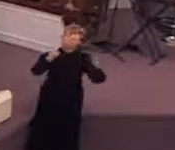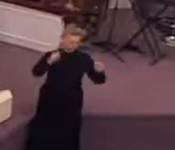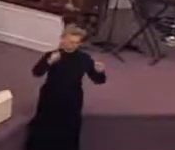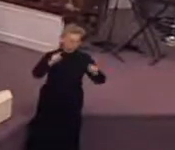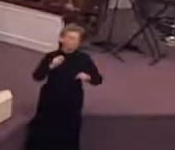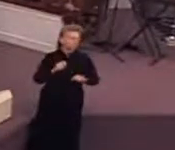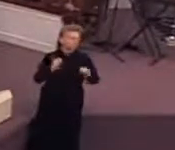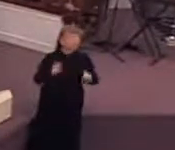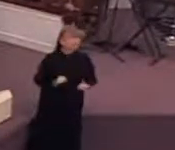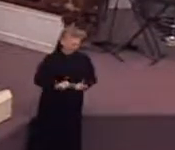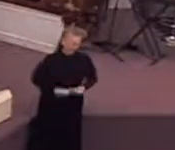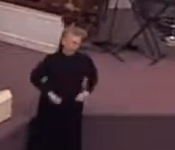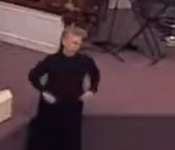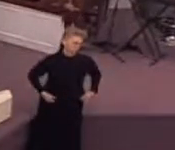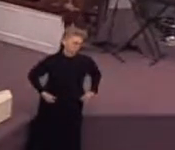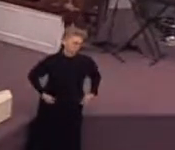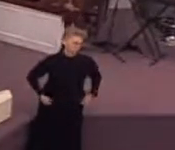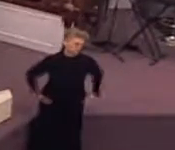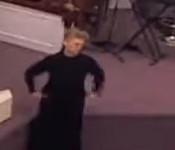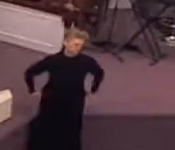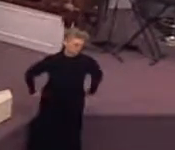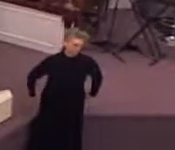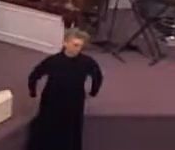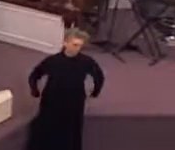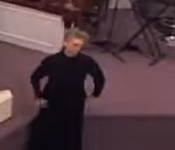for the cause of the kingdom.